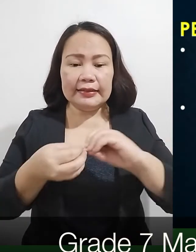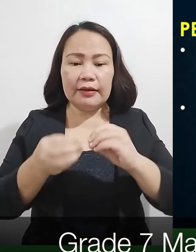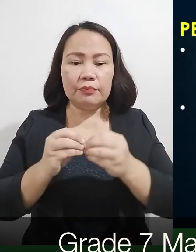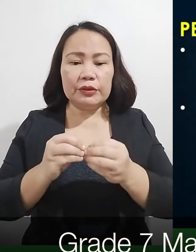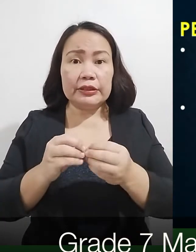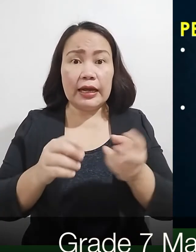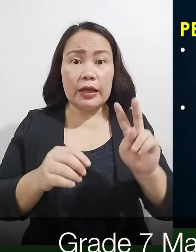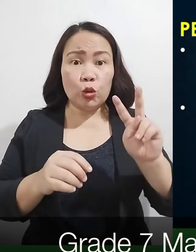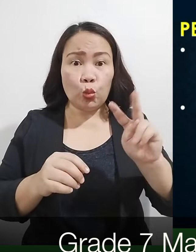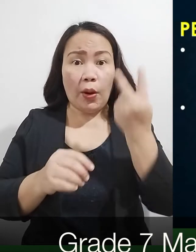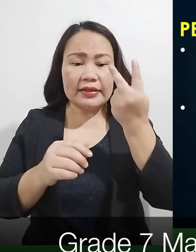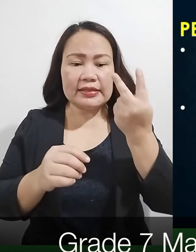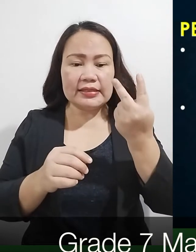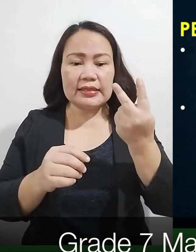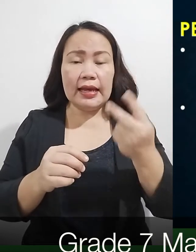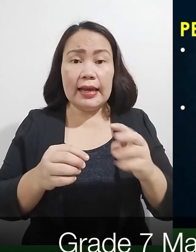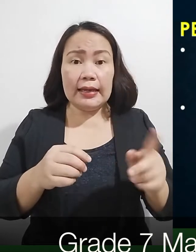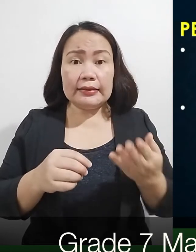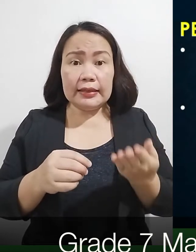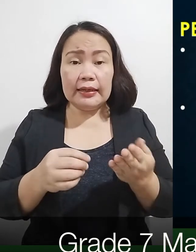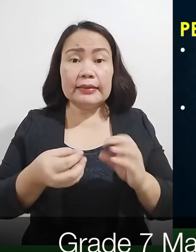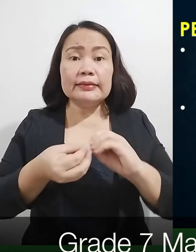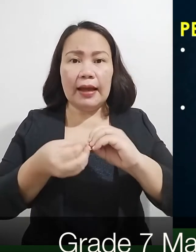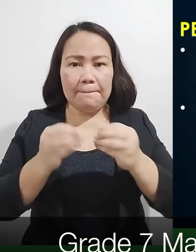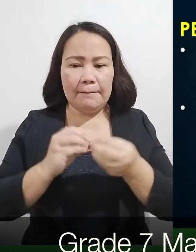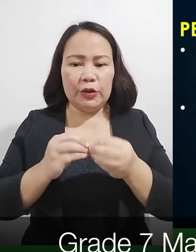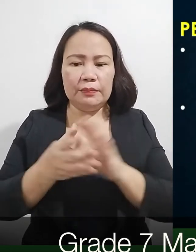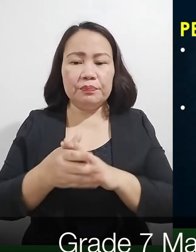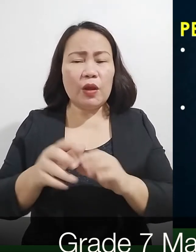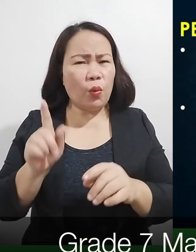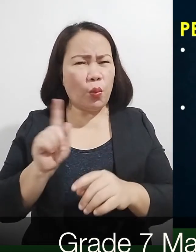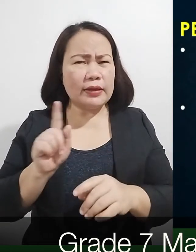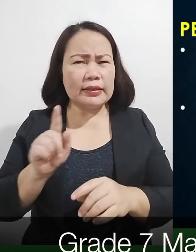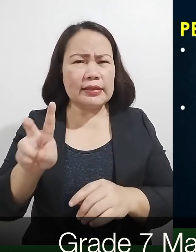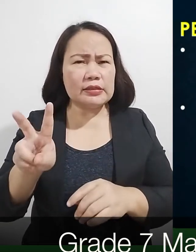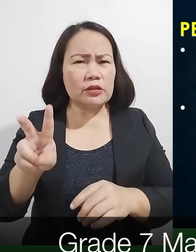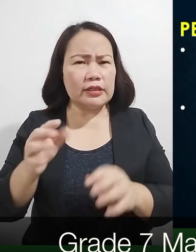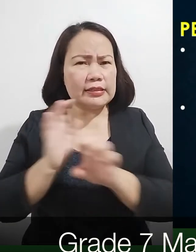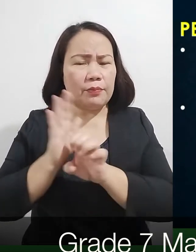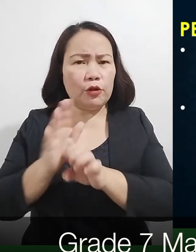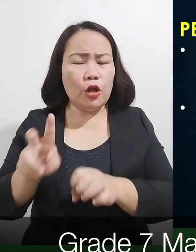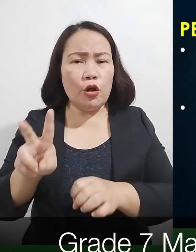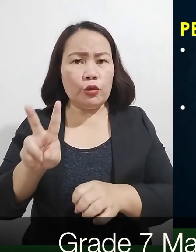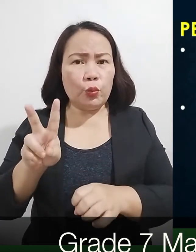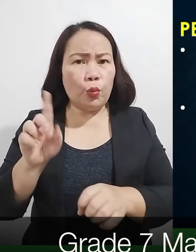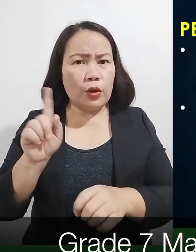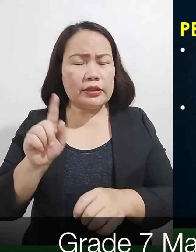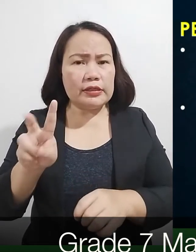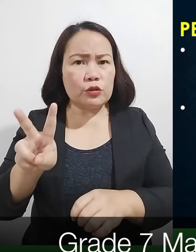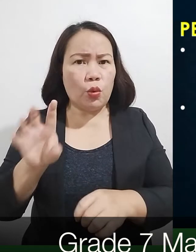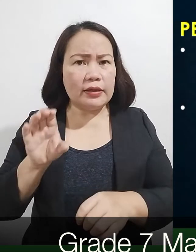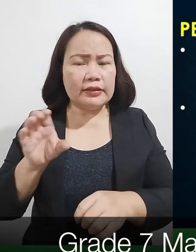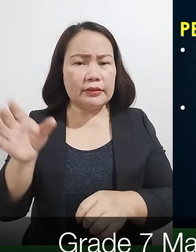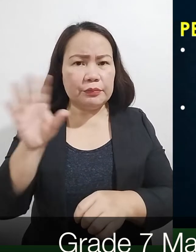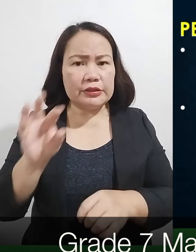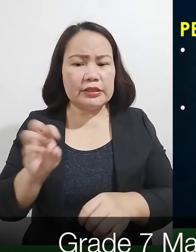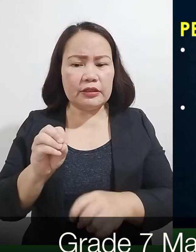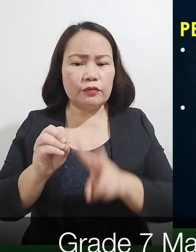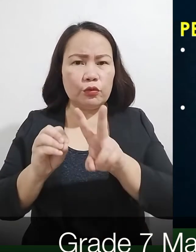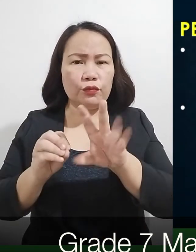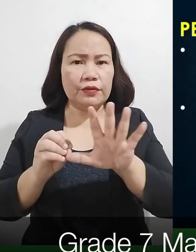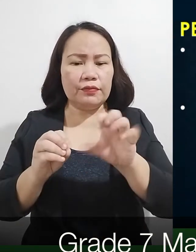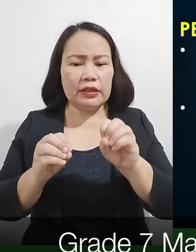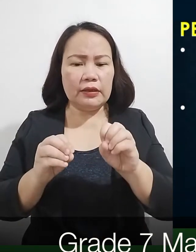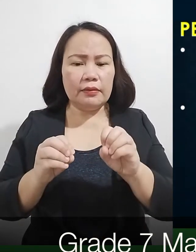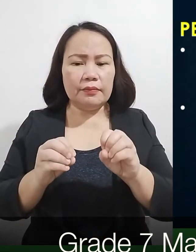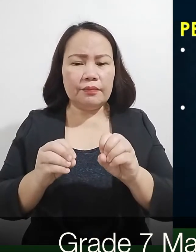number. So, if you were asked, what is 200% of 50? So, you're going to multiply it by 2, that